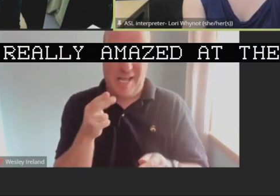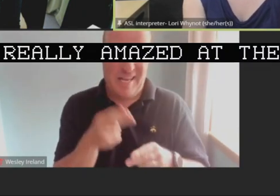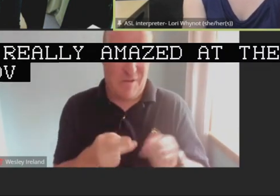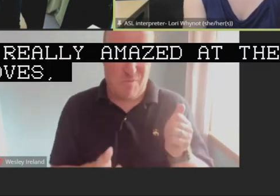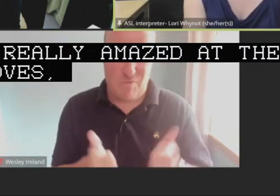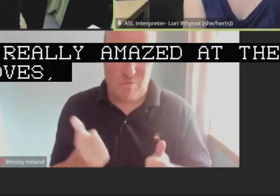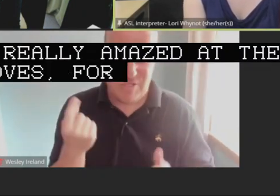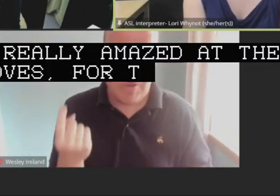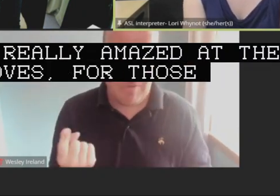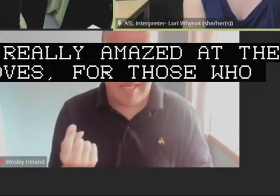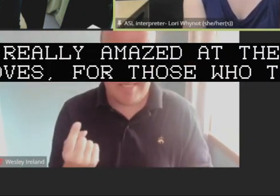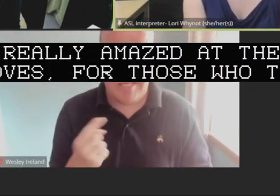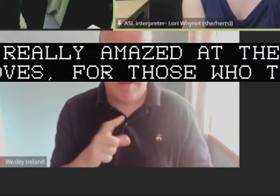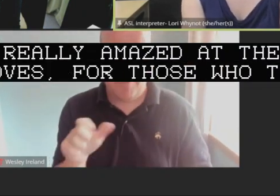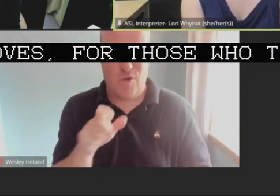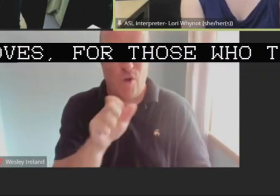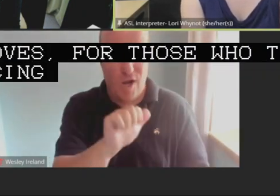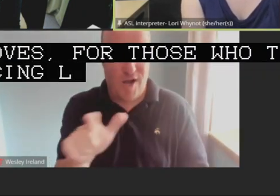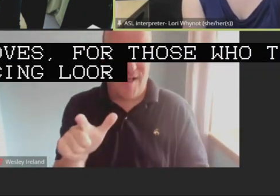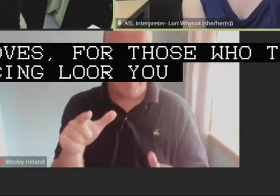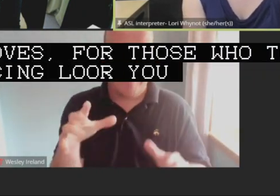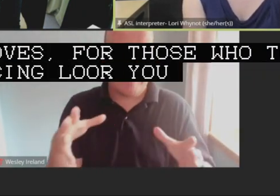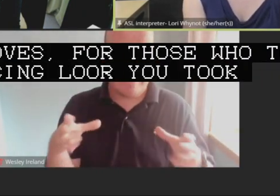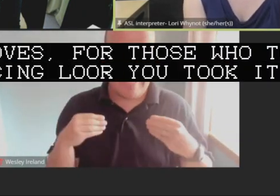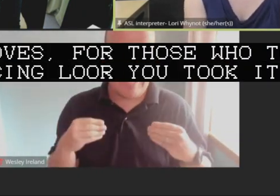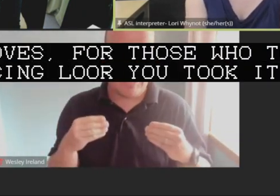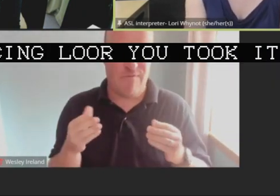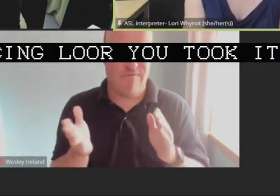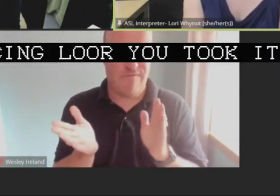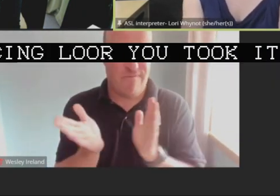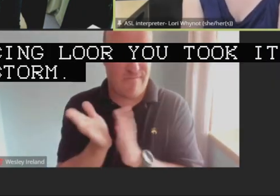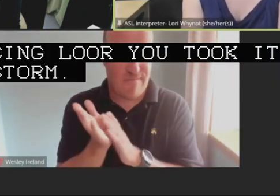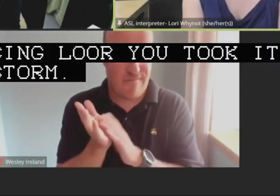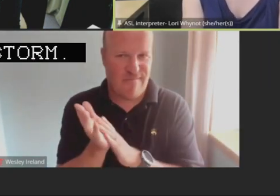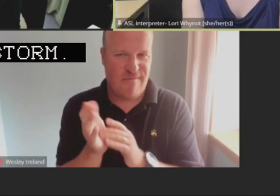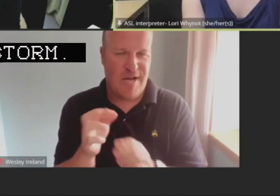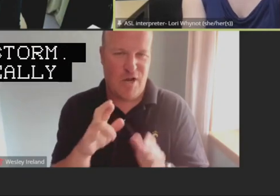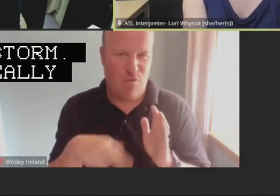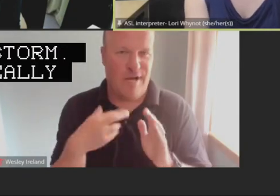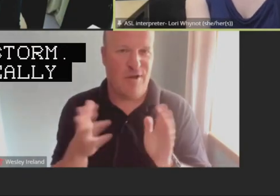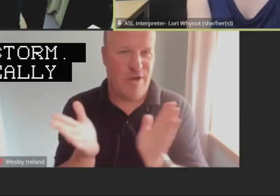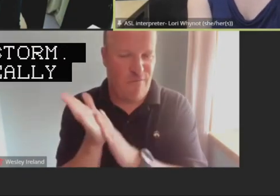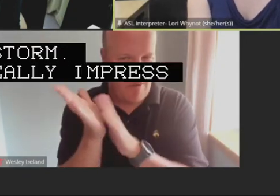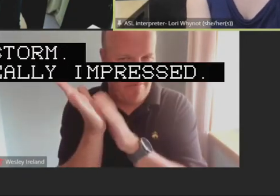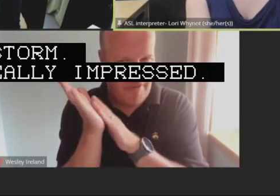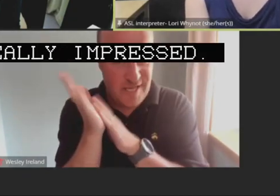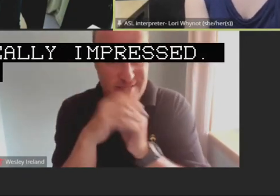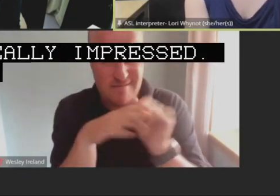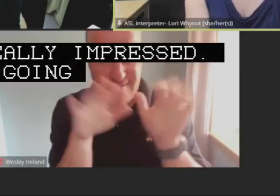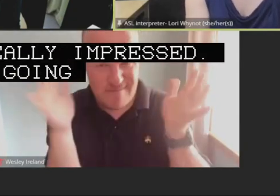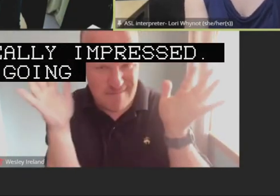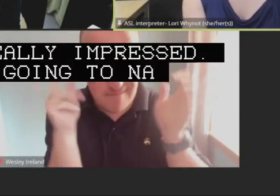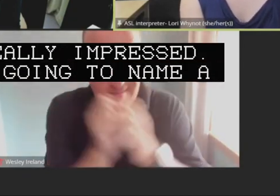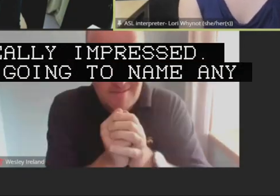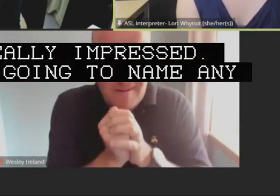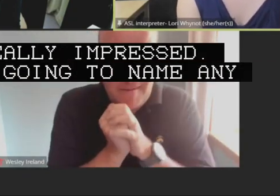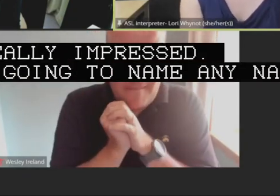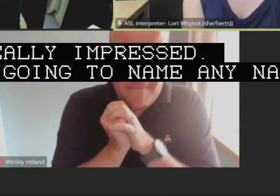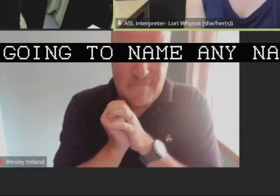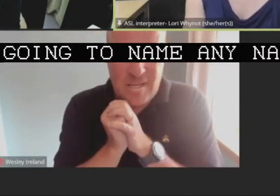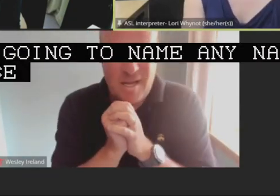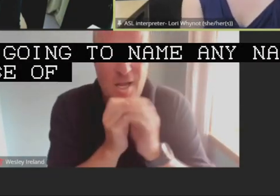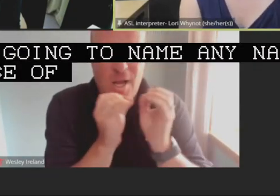it like a storm. I was really impressed. I'm not gonna name any names, but those of you who did, deserve a round of